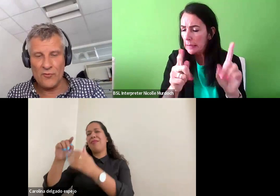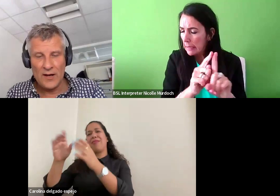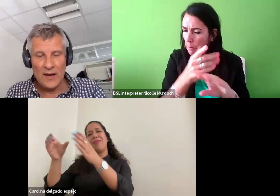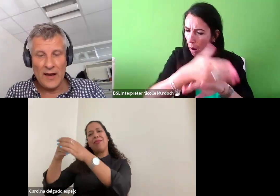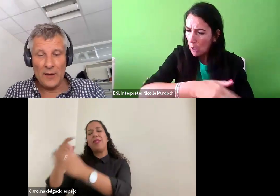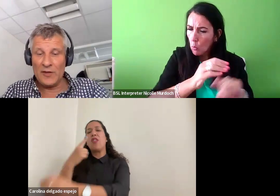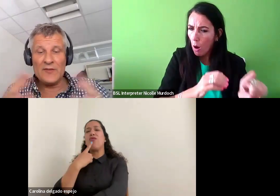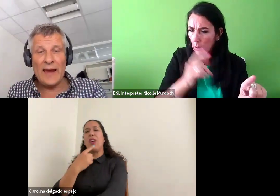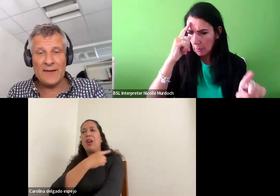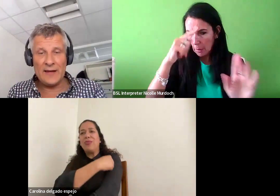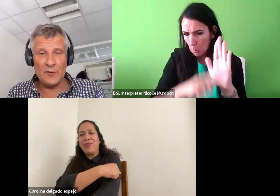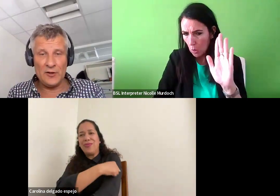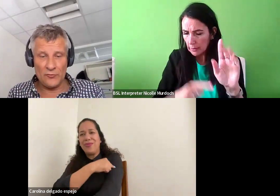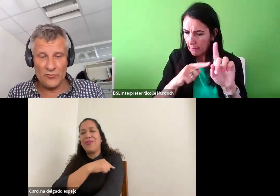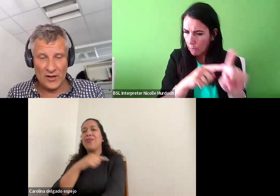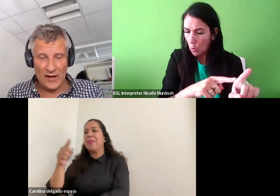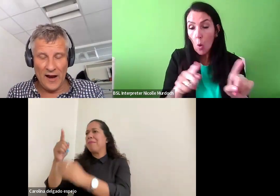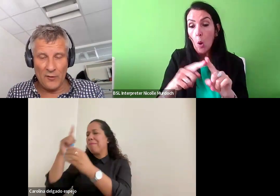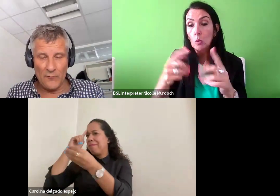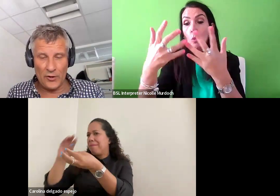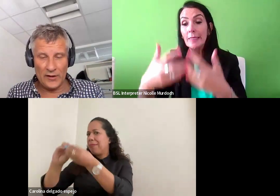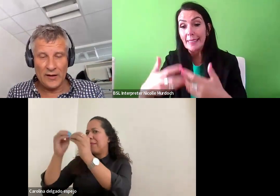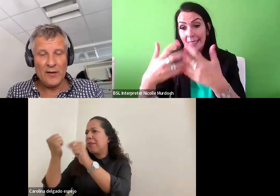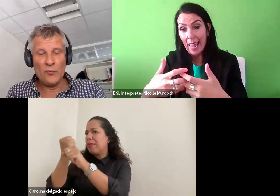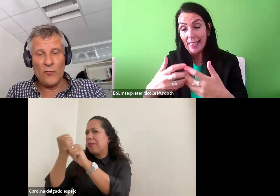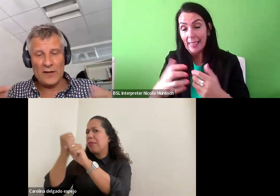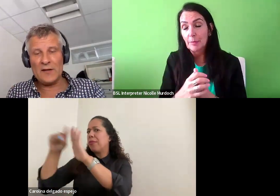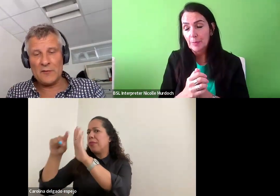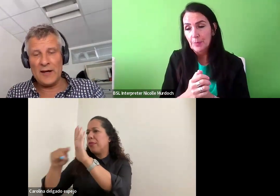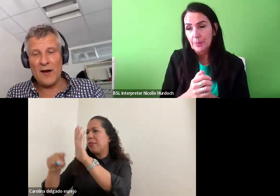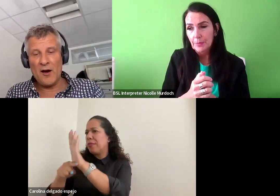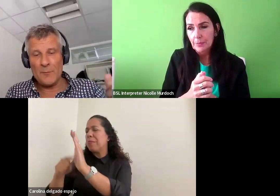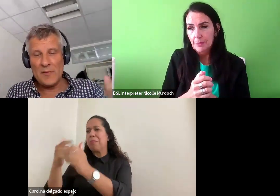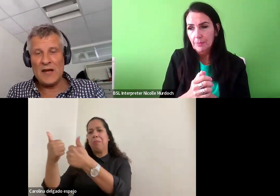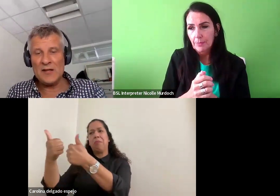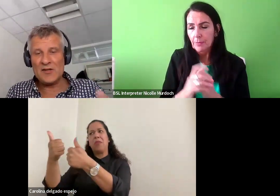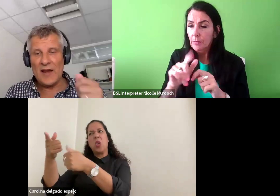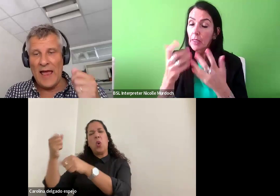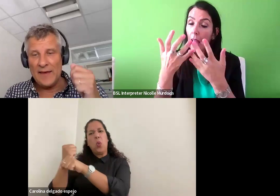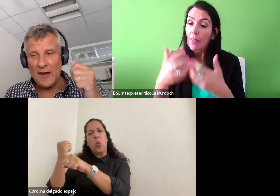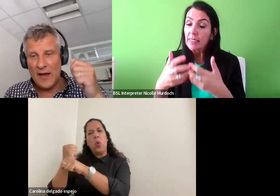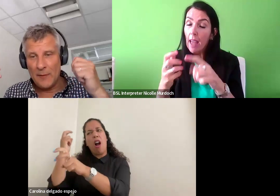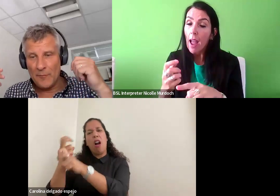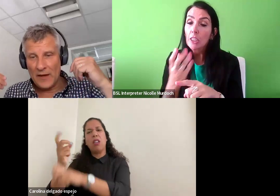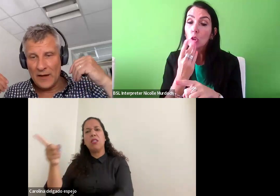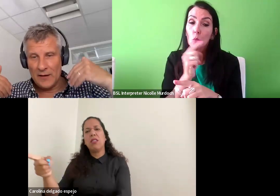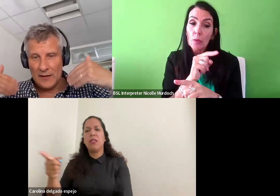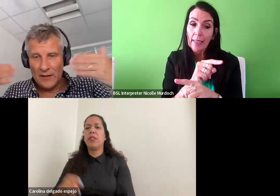relates to the tech that we use in our work. To what degree are the means and